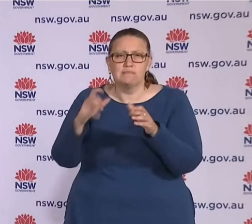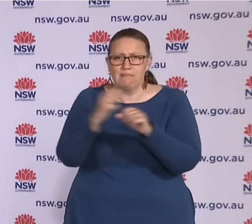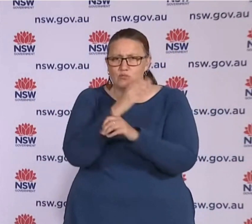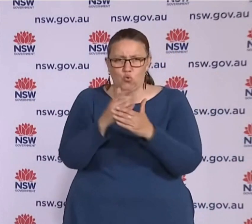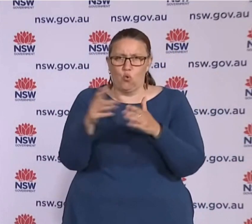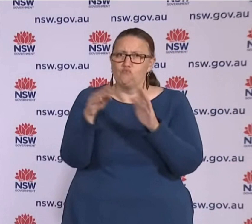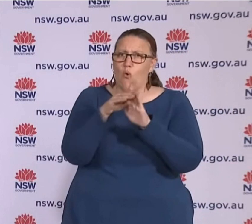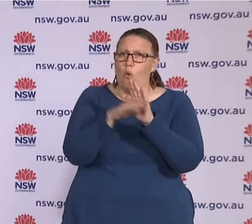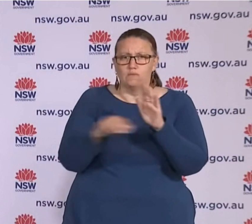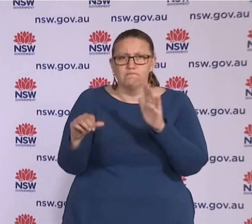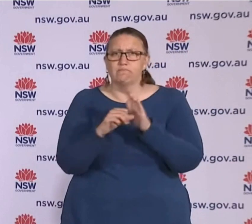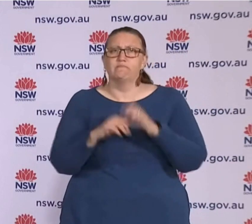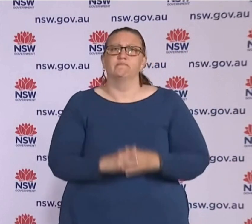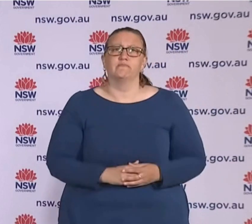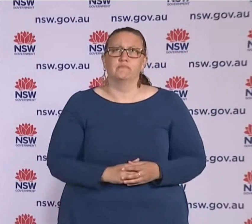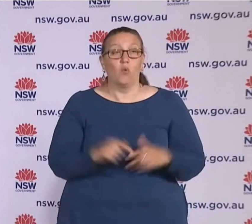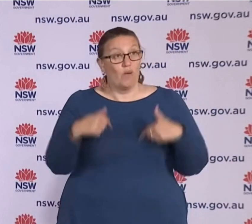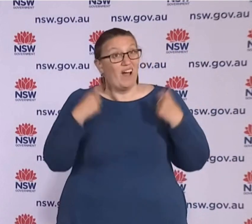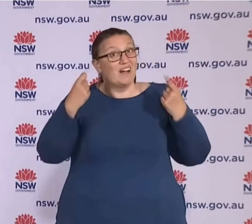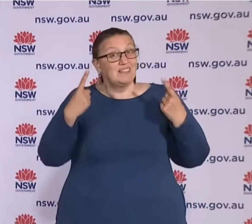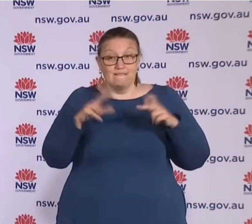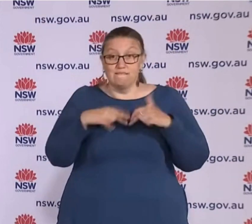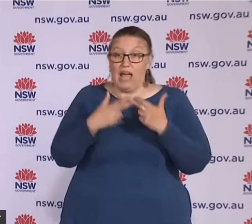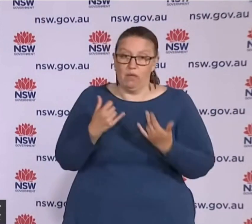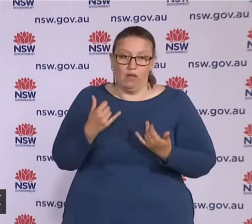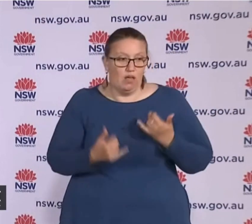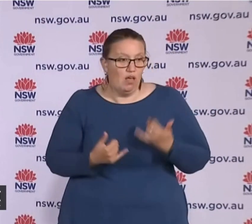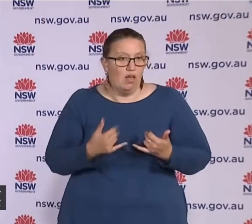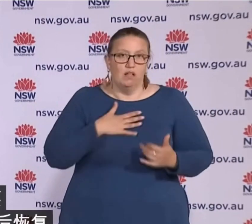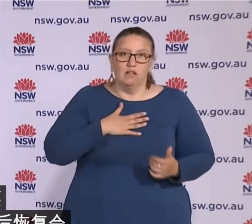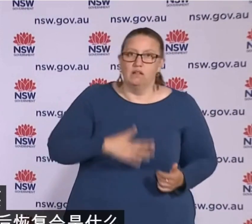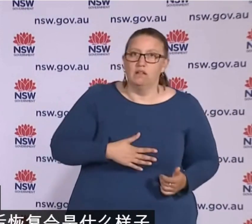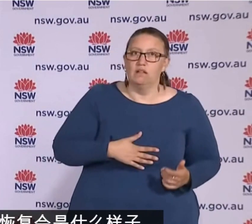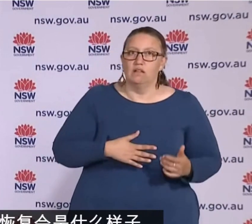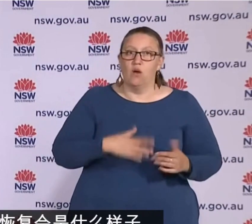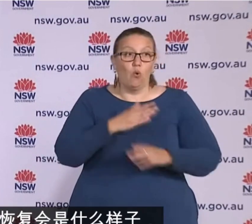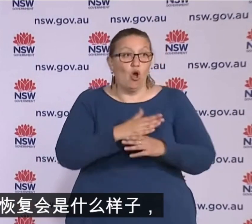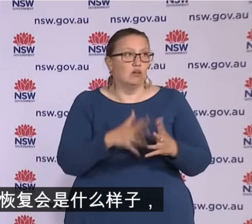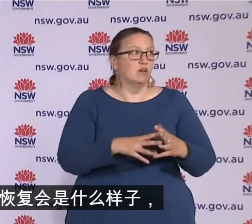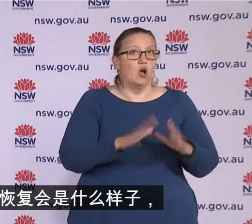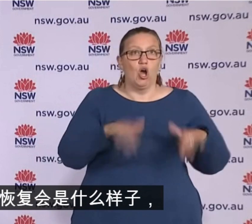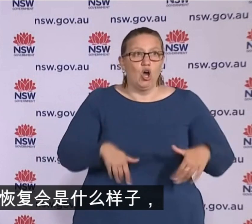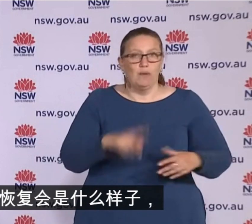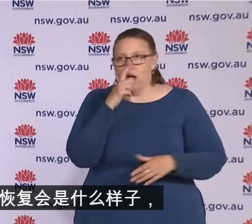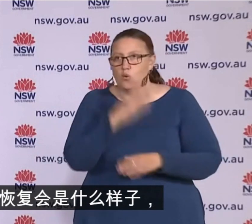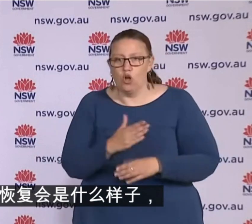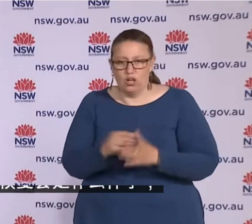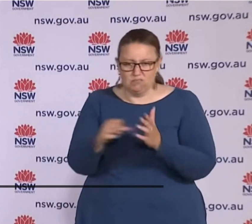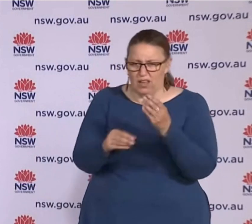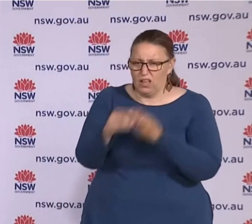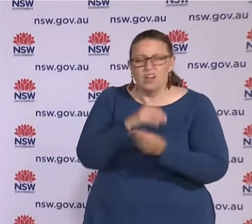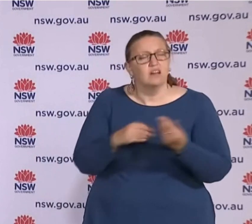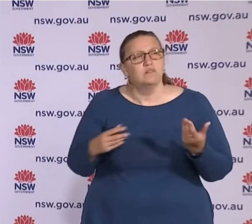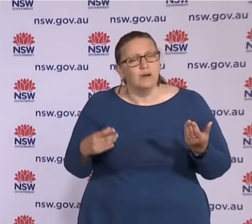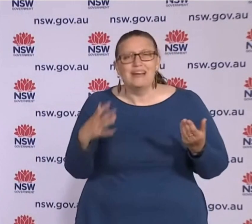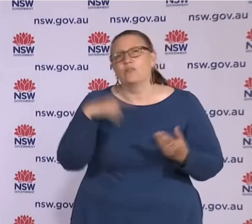how tough families and individuals have been doing it, and also think about what recovery looks like once we get to 70% double dose. So there's a whole range of